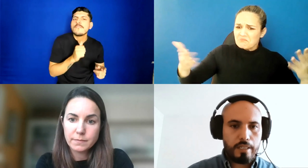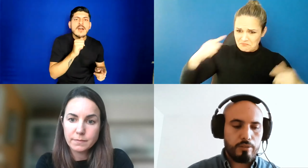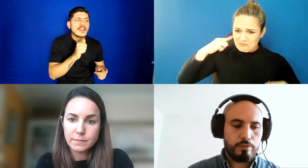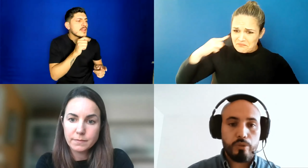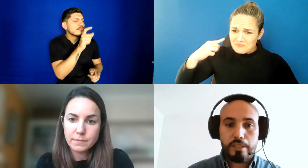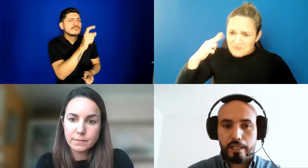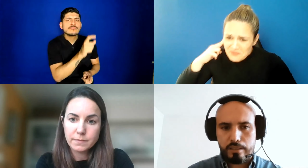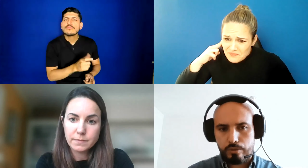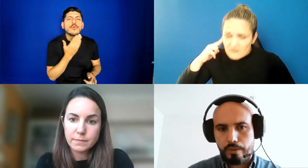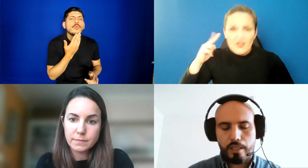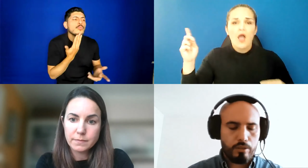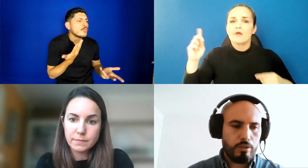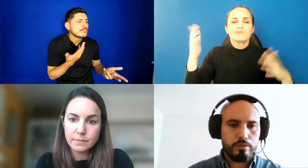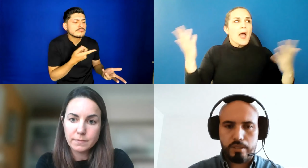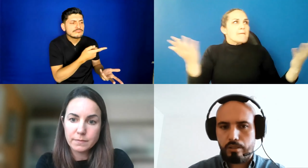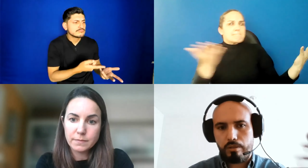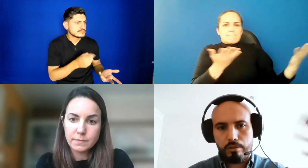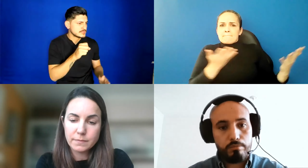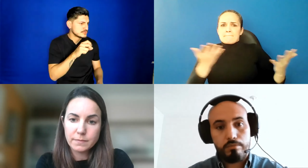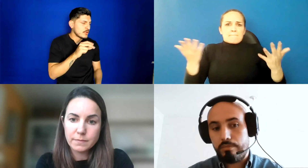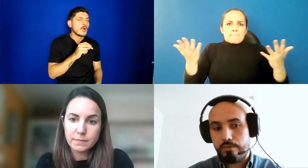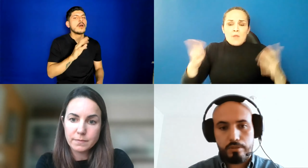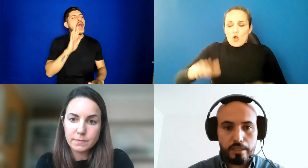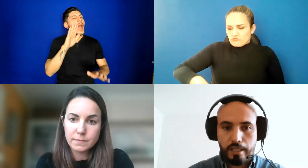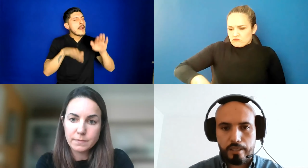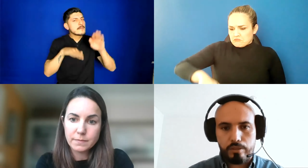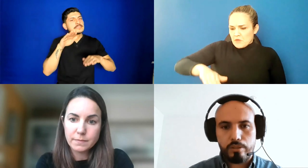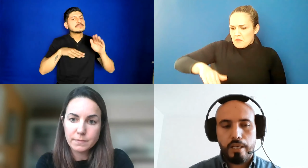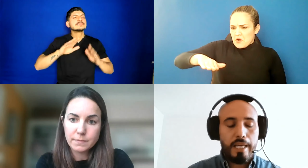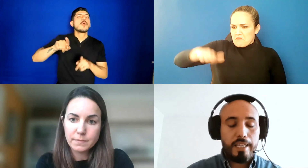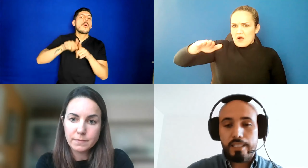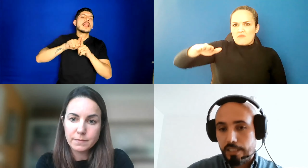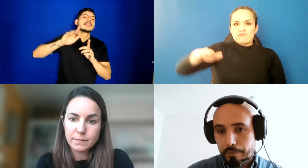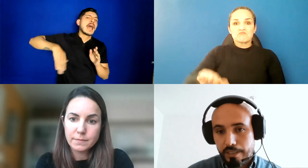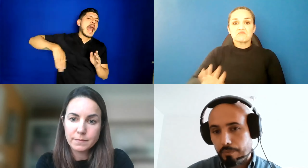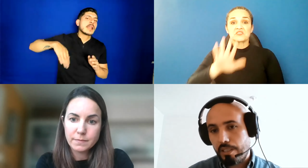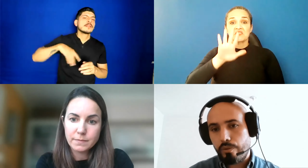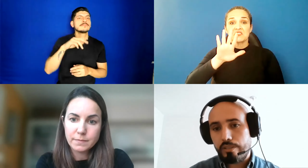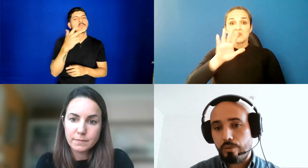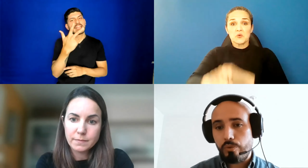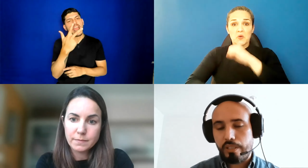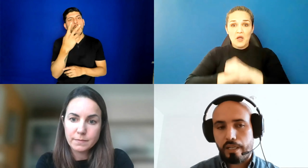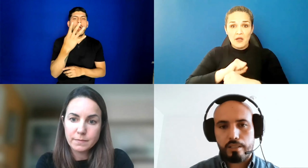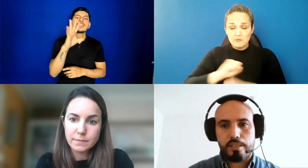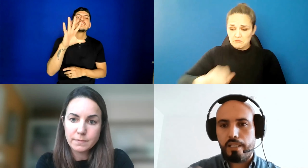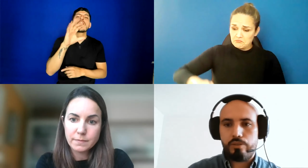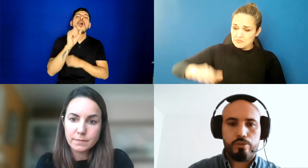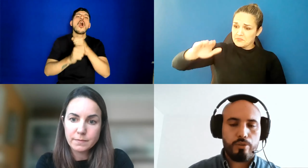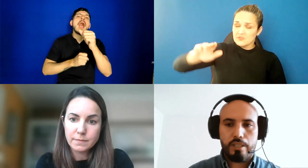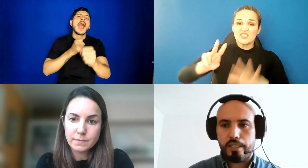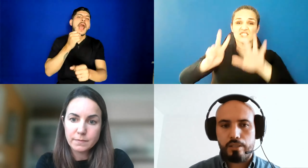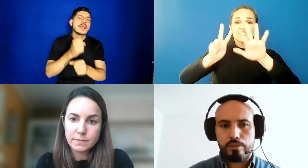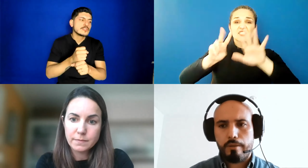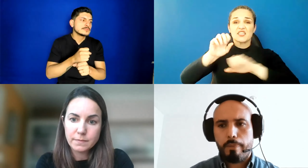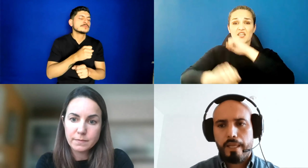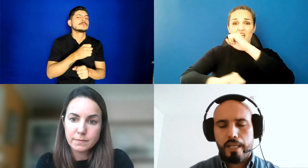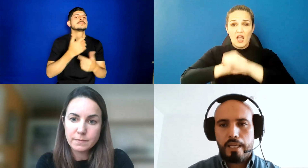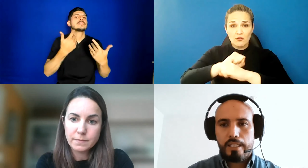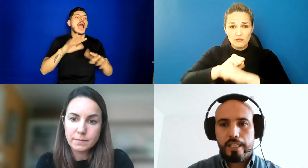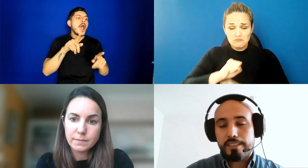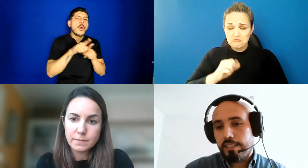They had a diagnosis, or they were diagnosed rather late in their lives as well, 5 or 7 years old, and they started